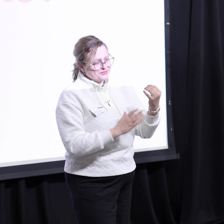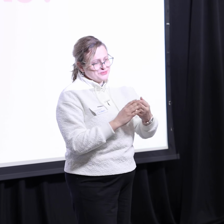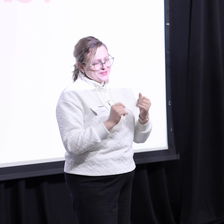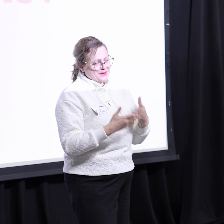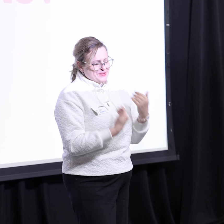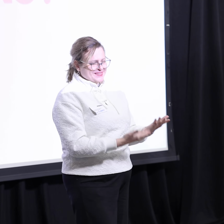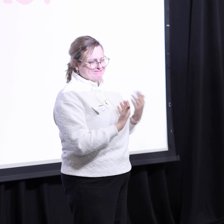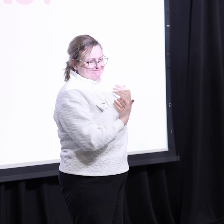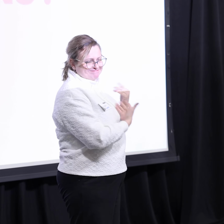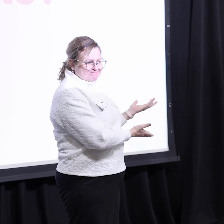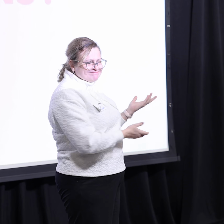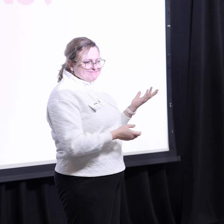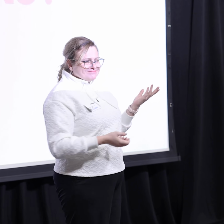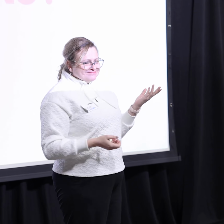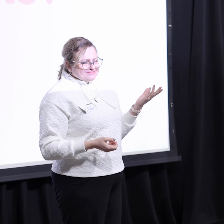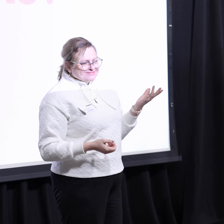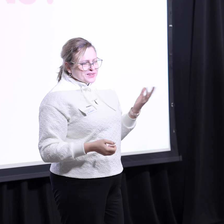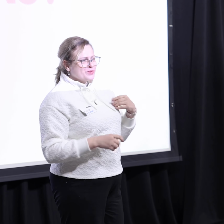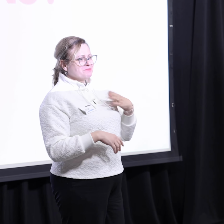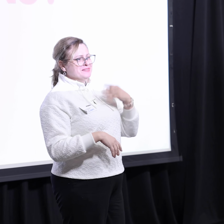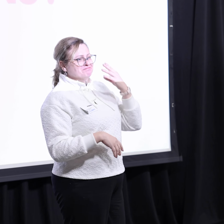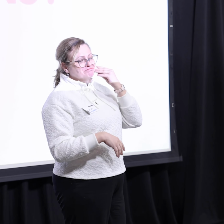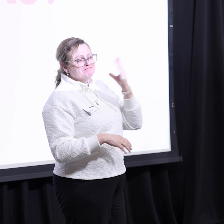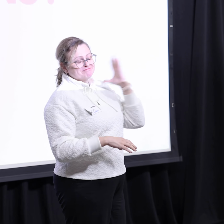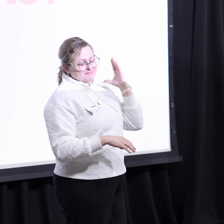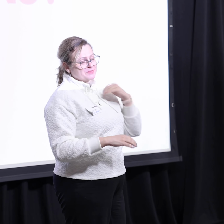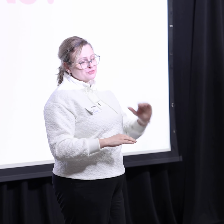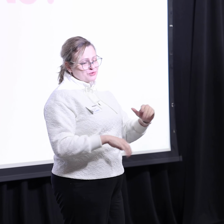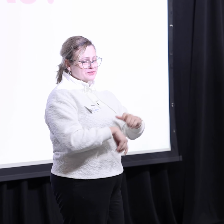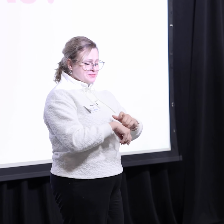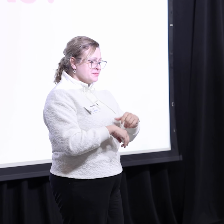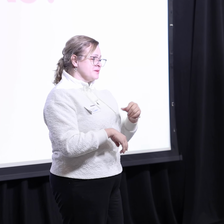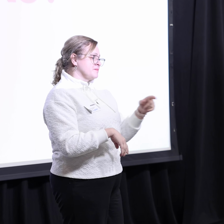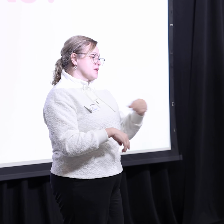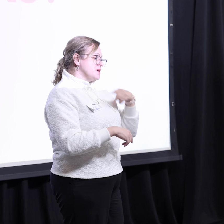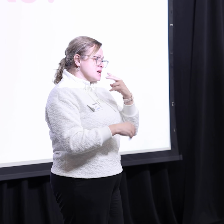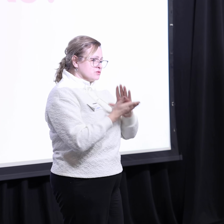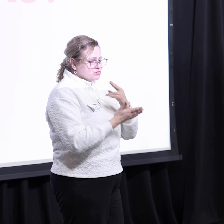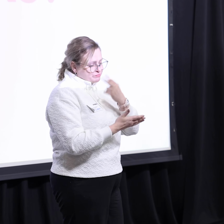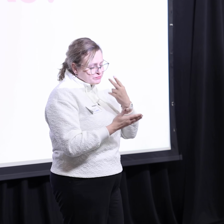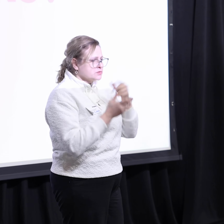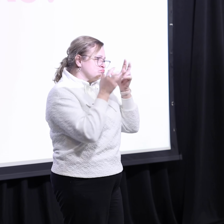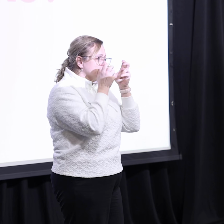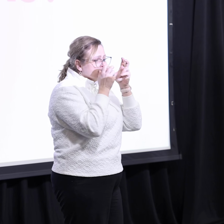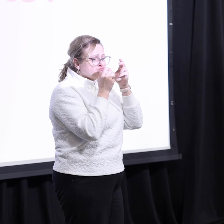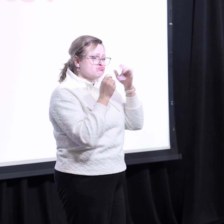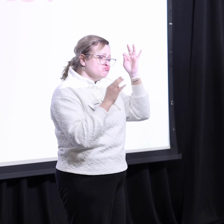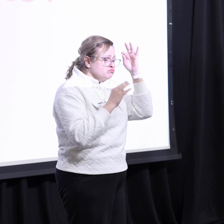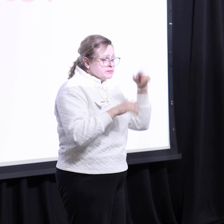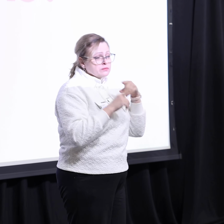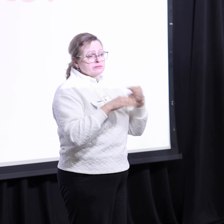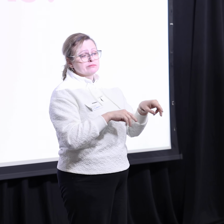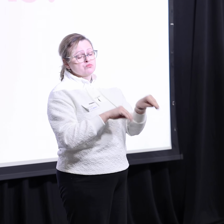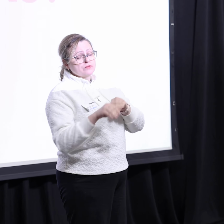English mouth shapes might even look like other language mouth shapes as well. And I reflect back to when I